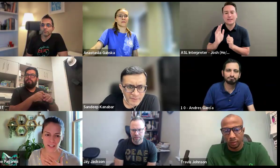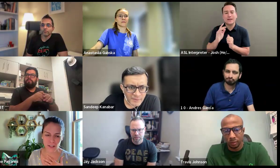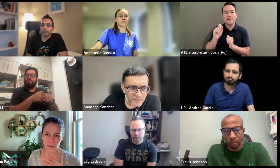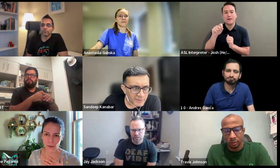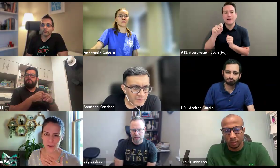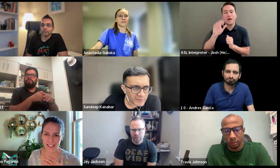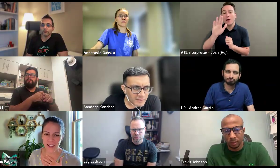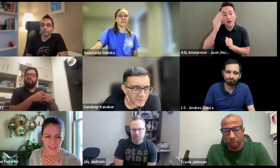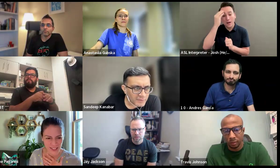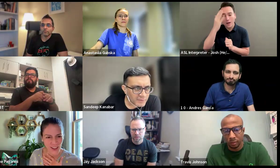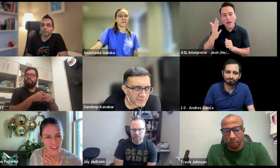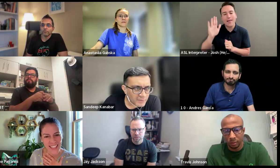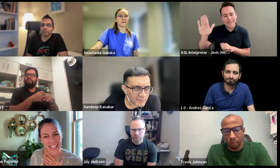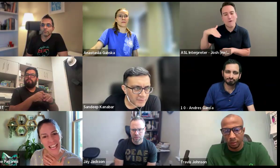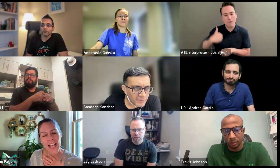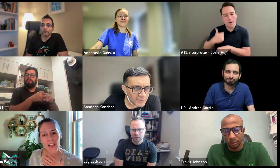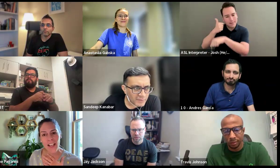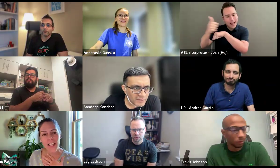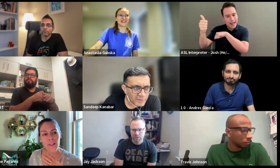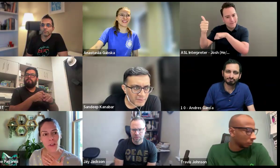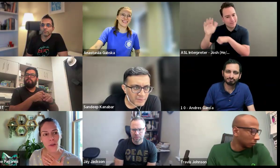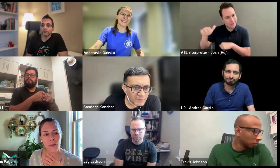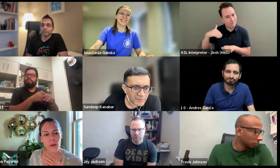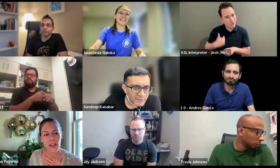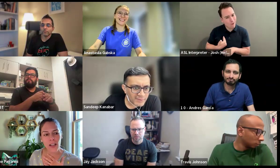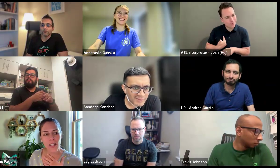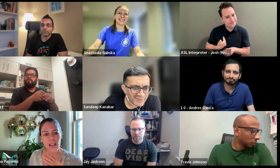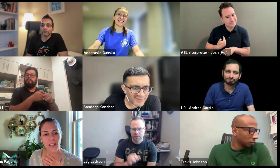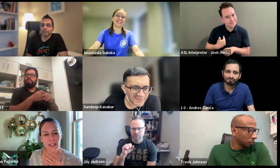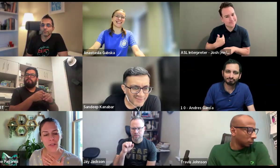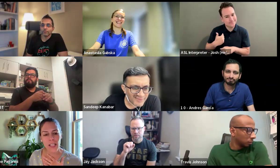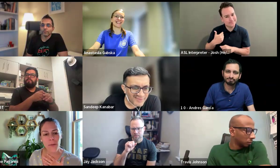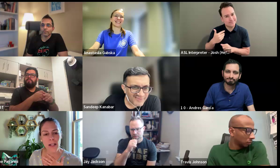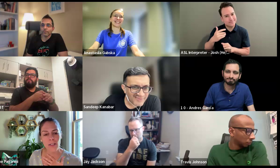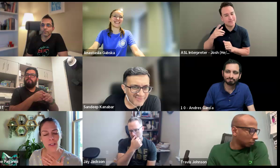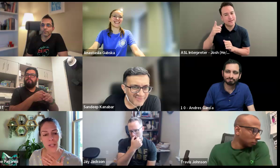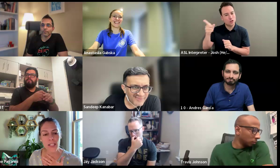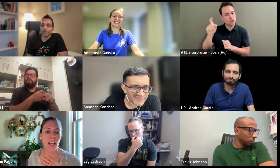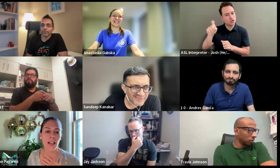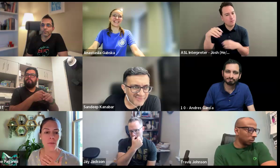it is their fault. I'm sorry. If you emailed